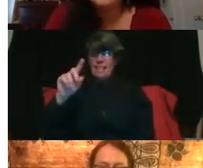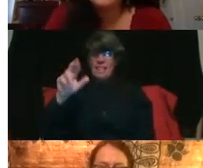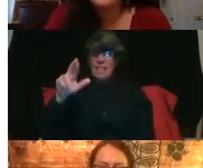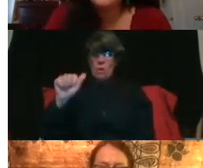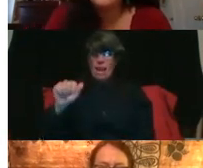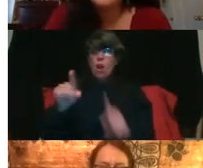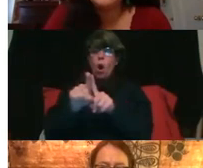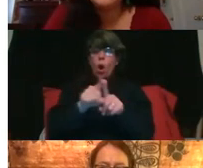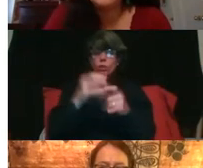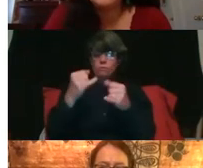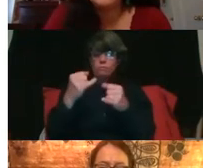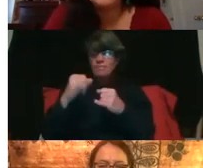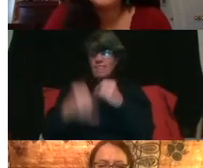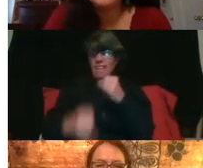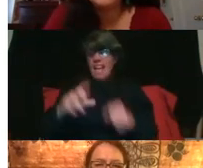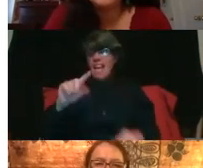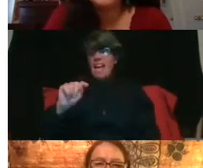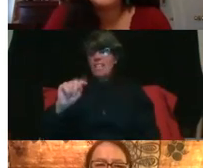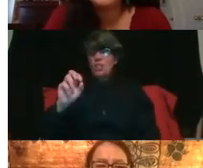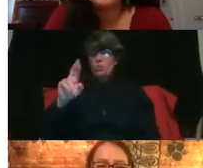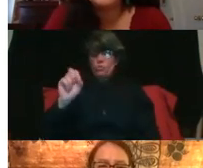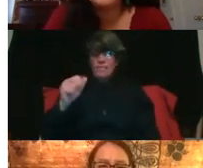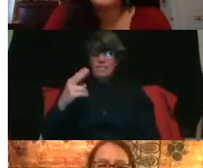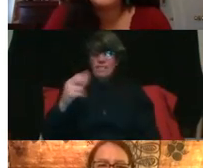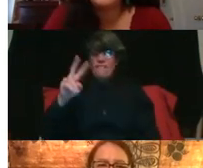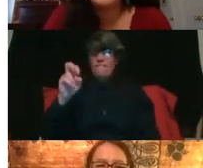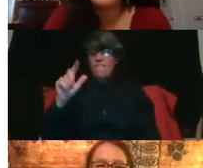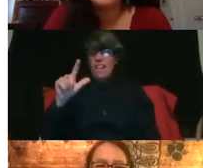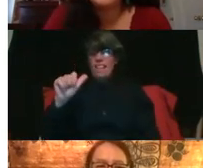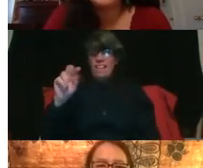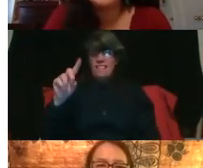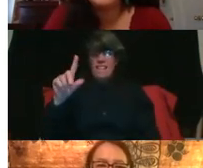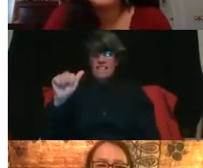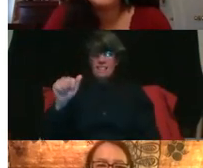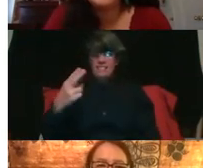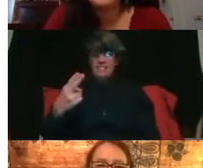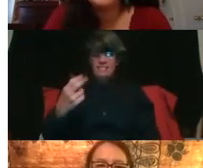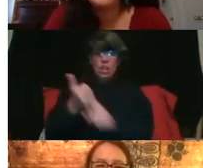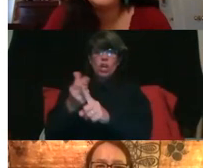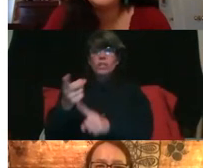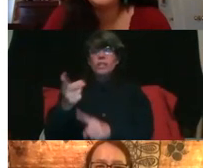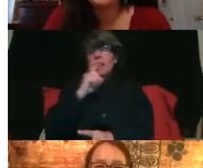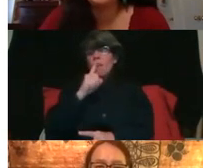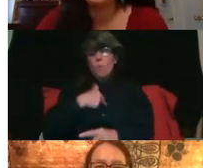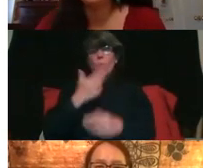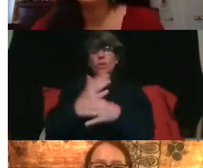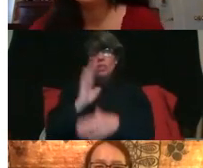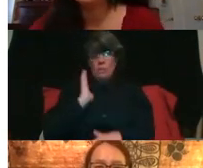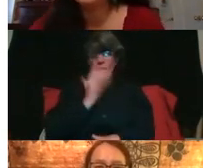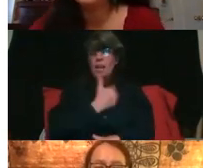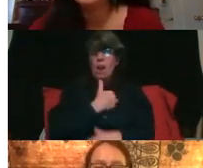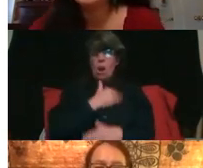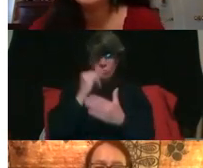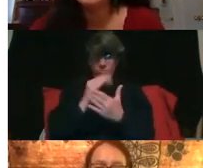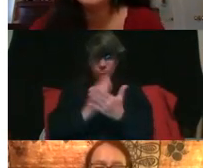a deaf teacher who will be coming in and sharing in this spot. And then